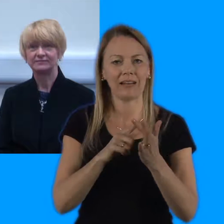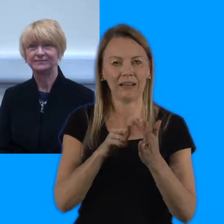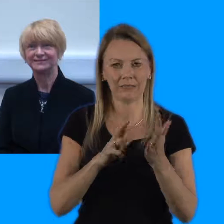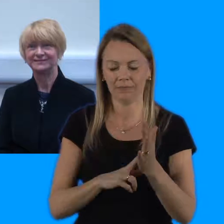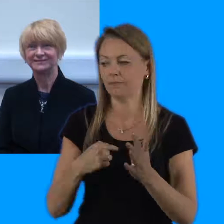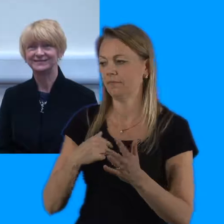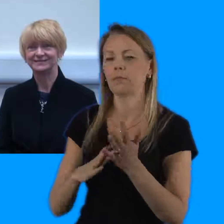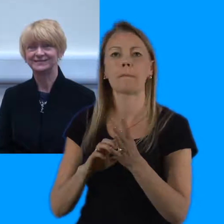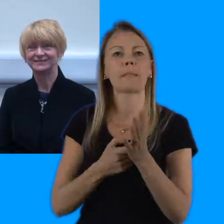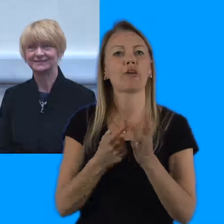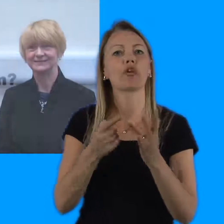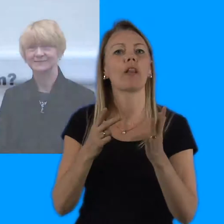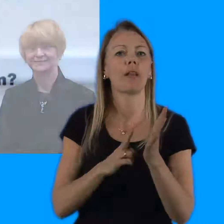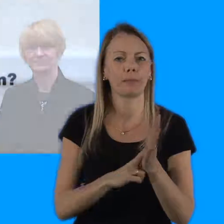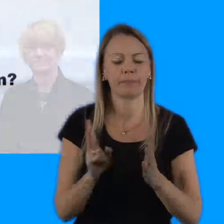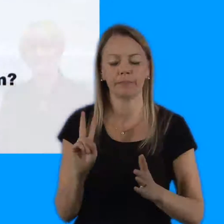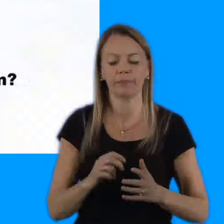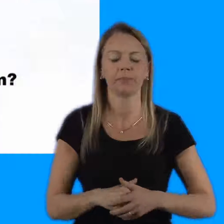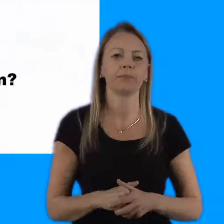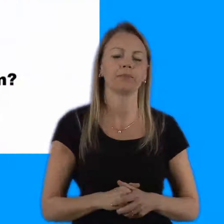Kathleen Deacon. And I'm Marion.